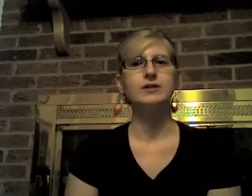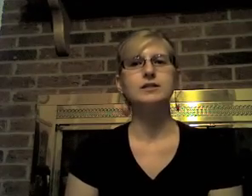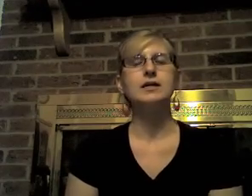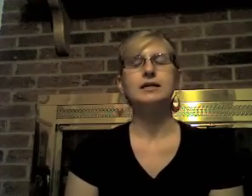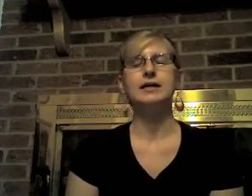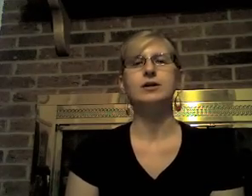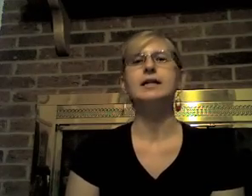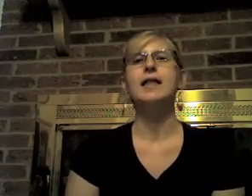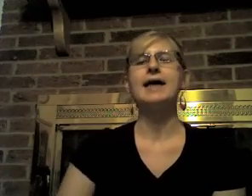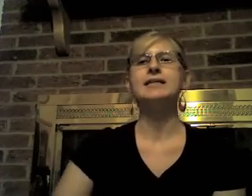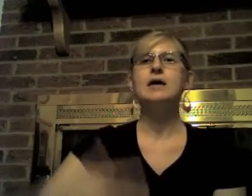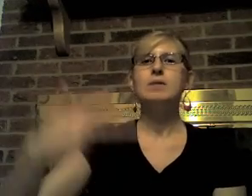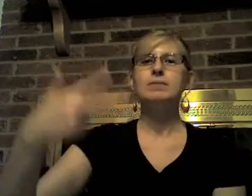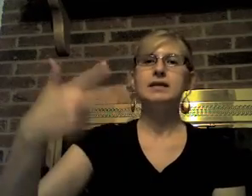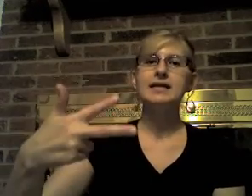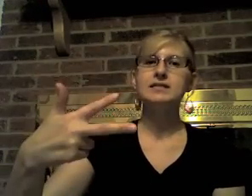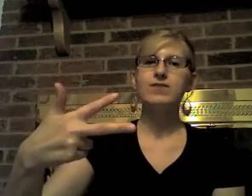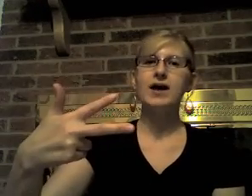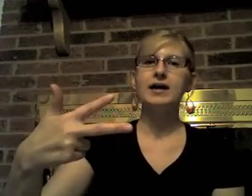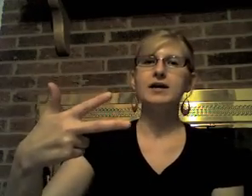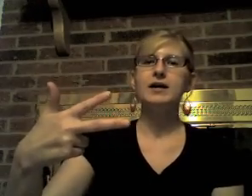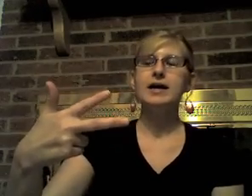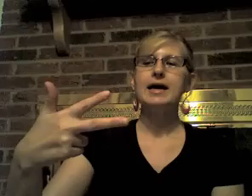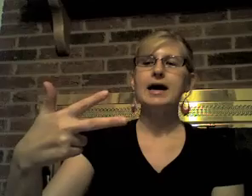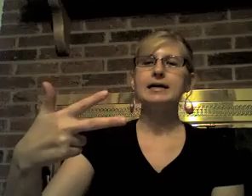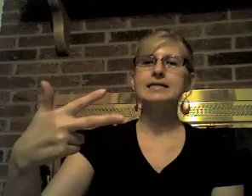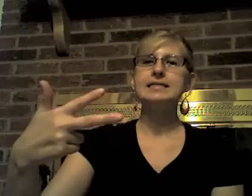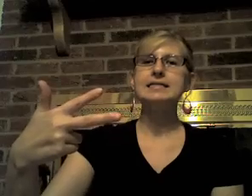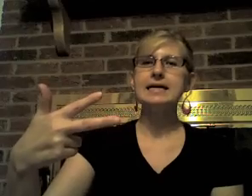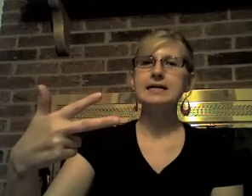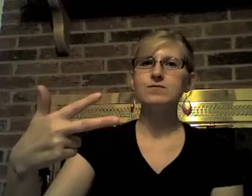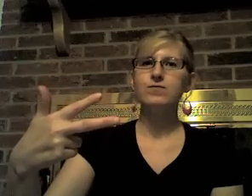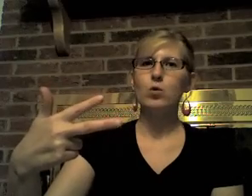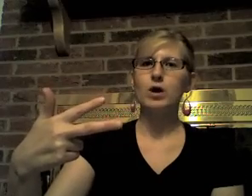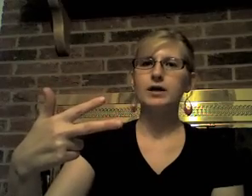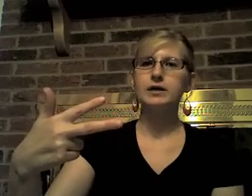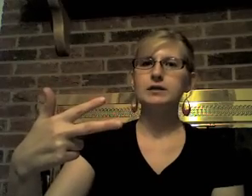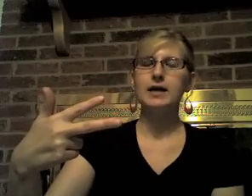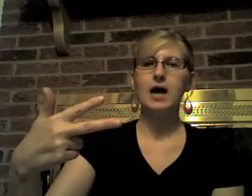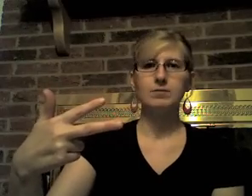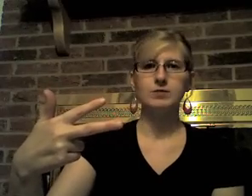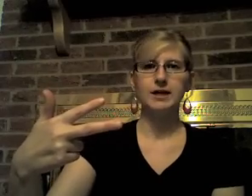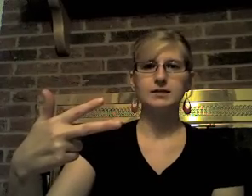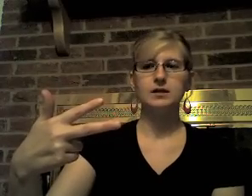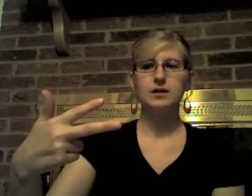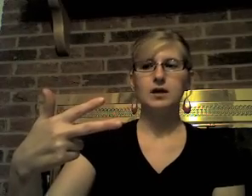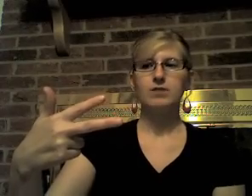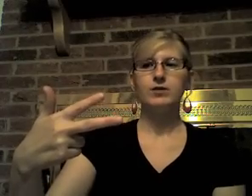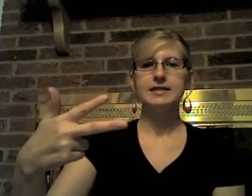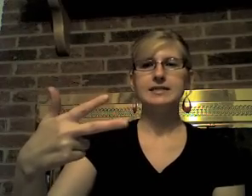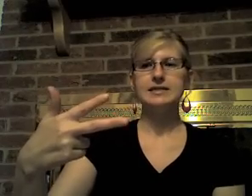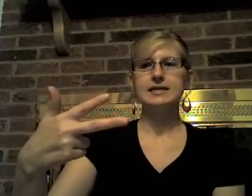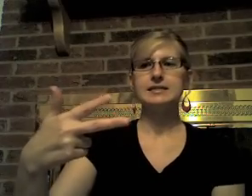classifiers later in class. But the classifier can stand for an object. For instance,